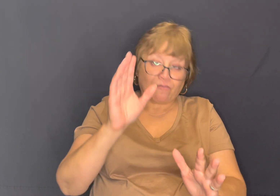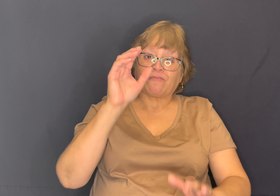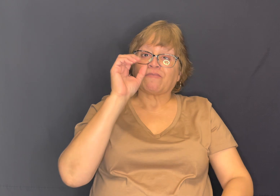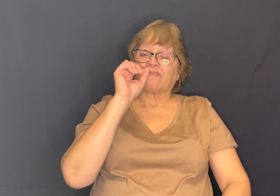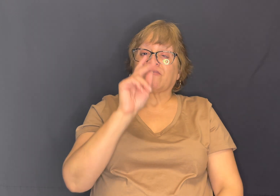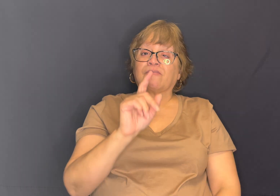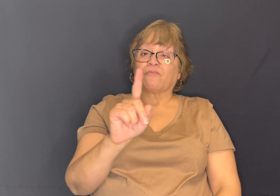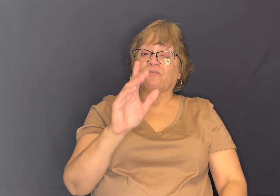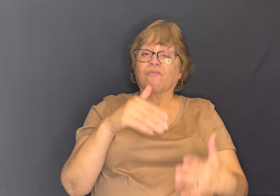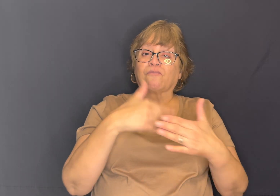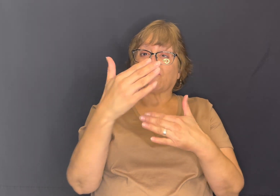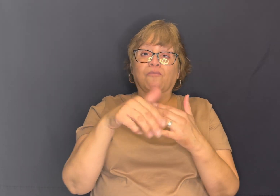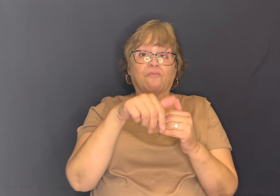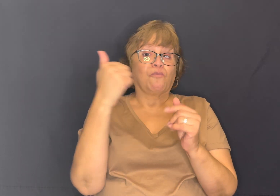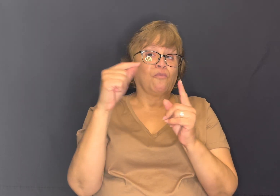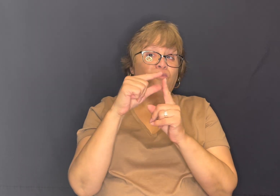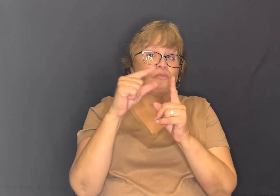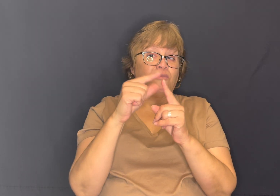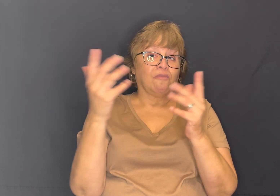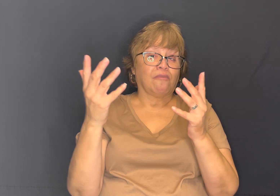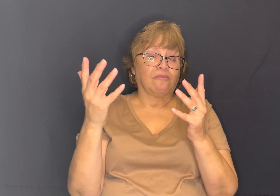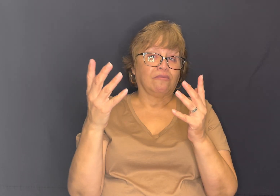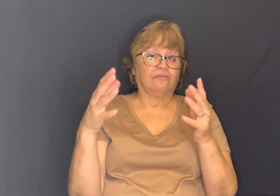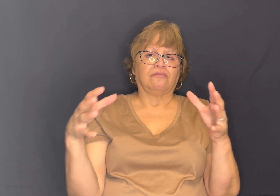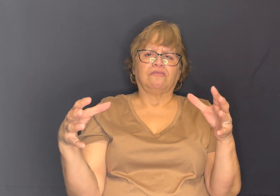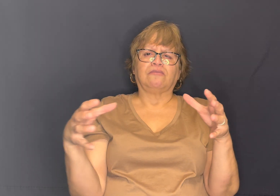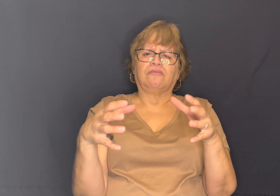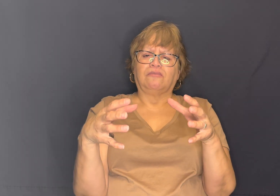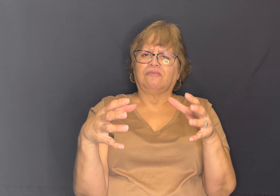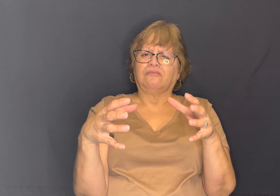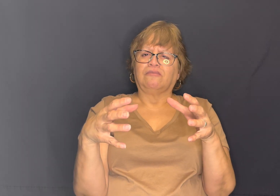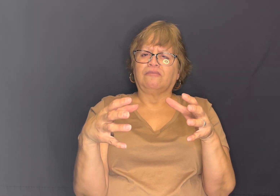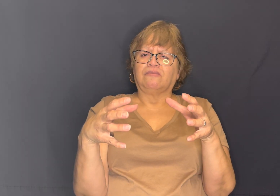All right. The next word,